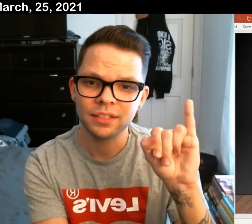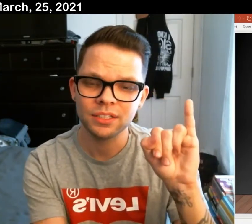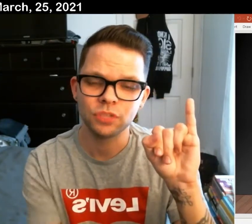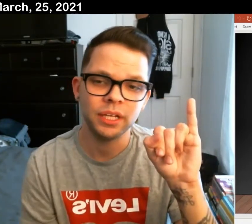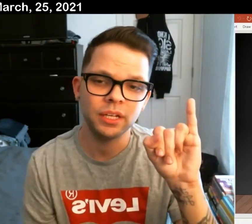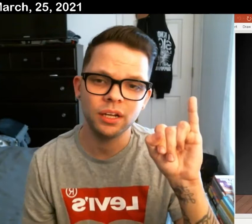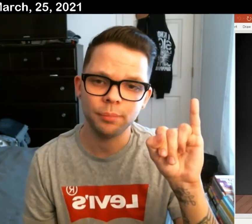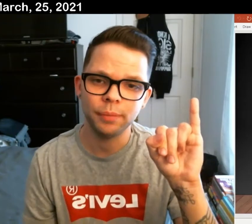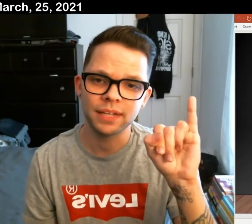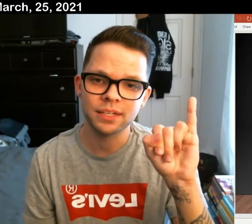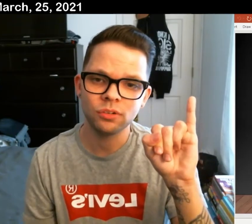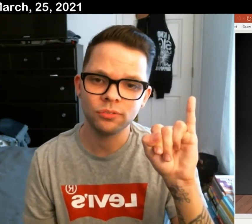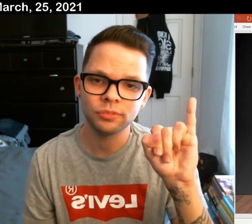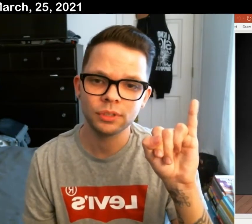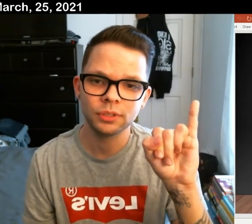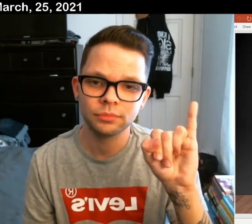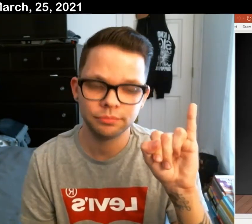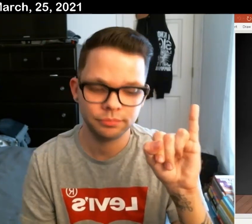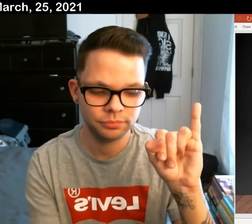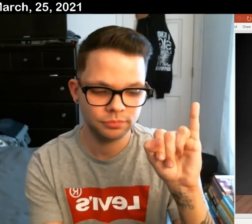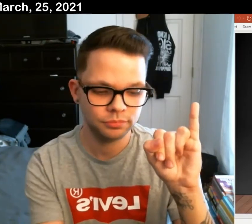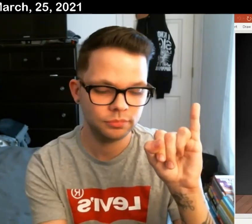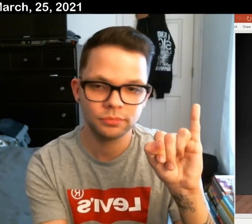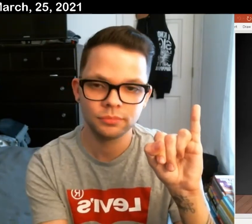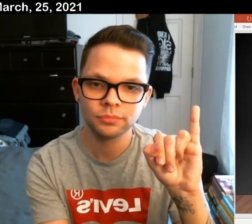I is your pinky up by itself.